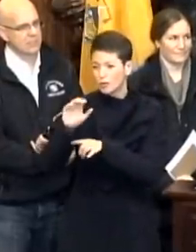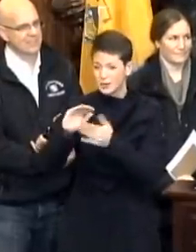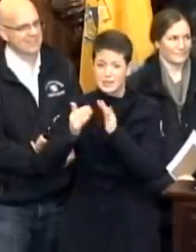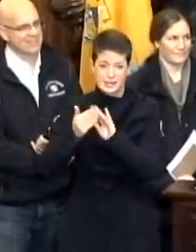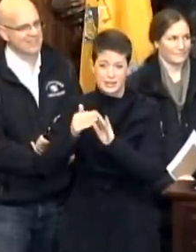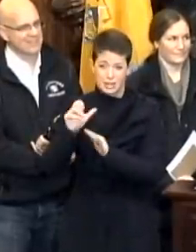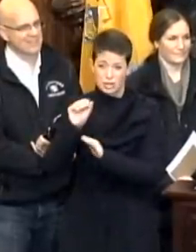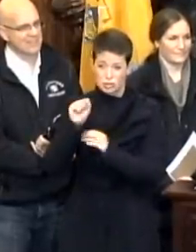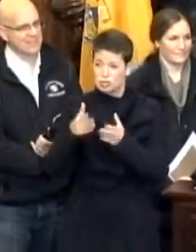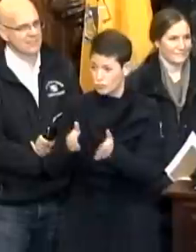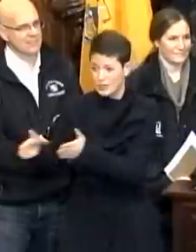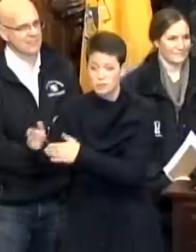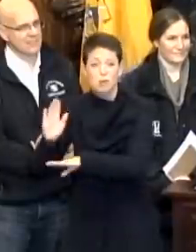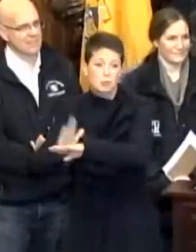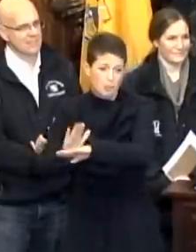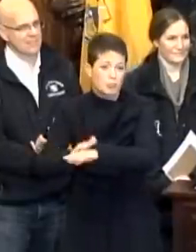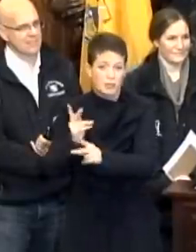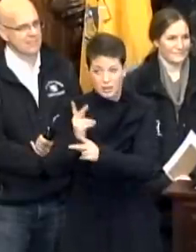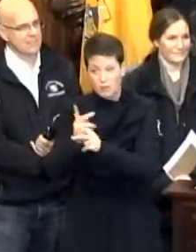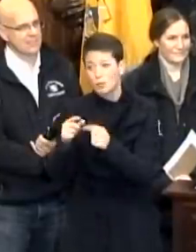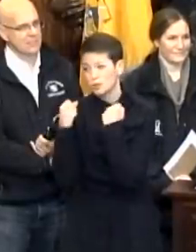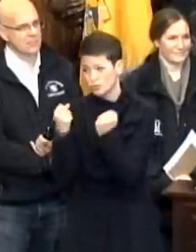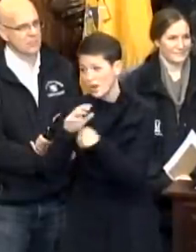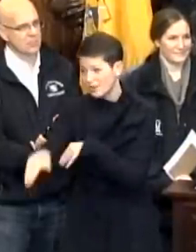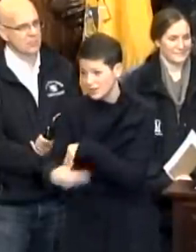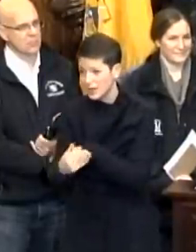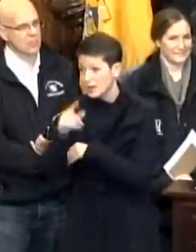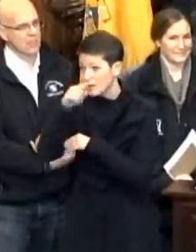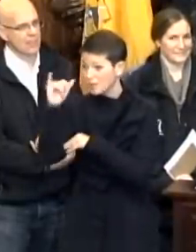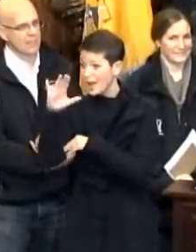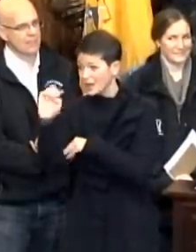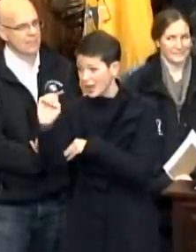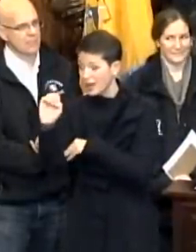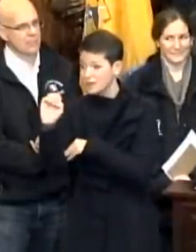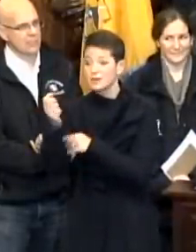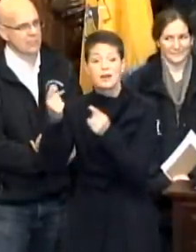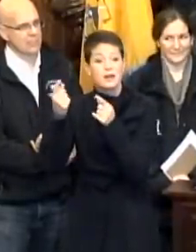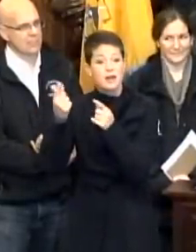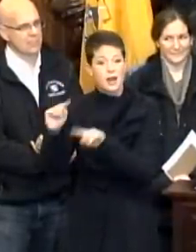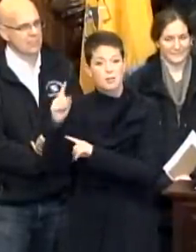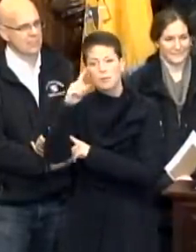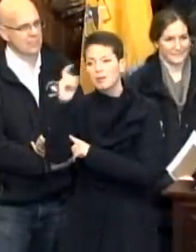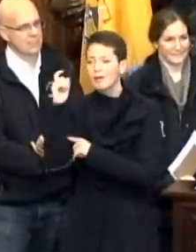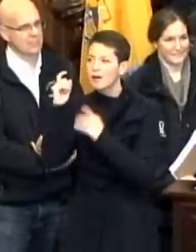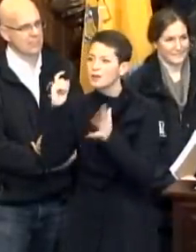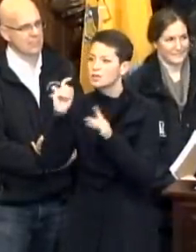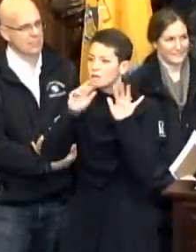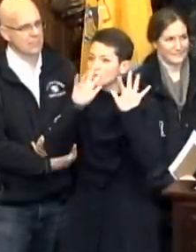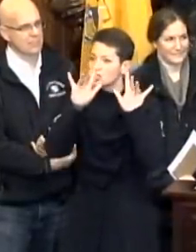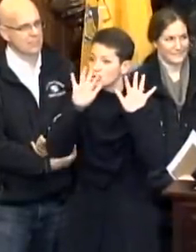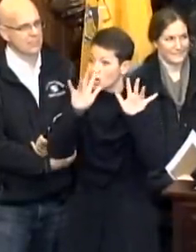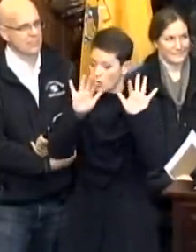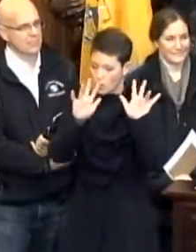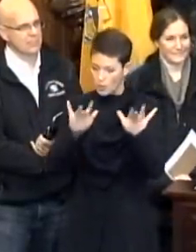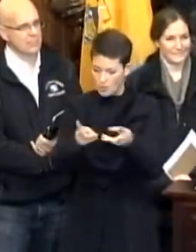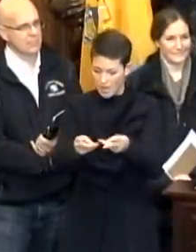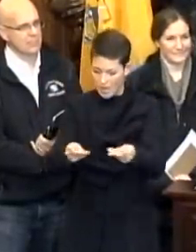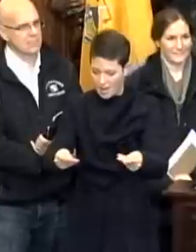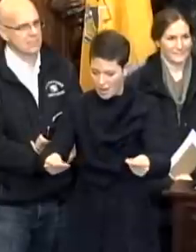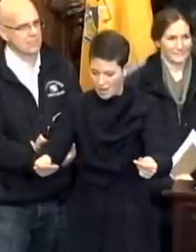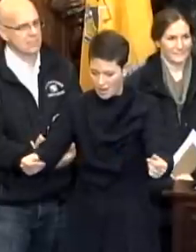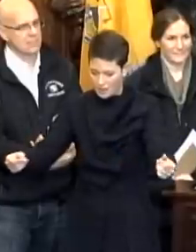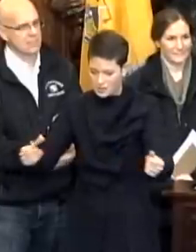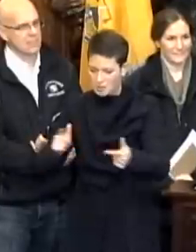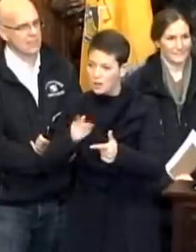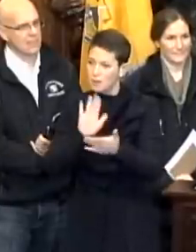be aware of it. Be careful when you're driving tonight. Black ice is a condition that occurs when the snow melts. It becomes like a